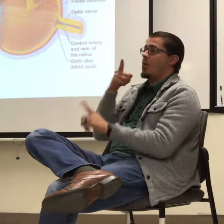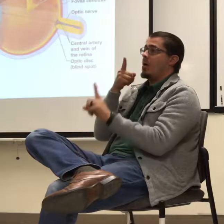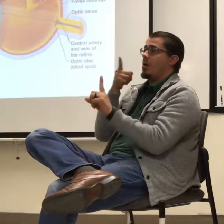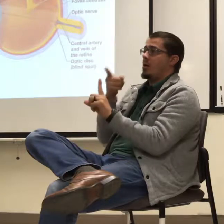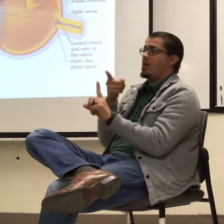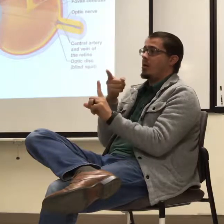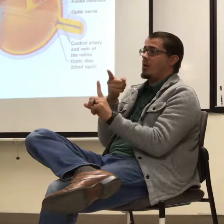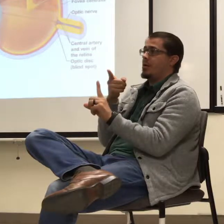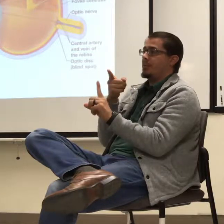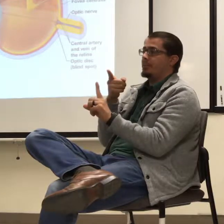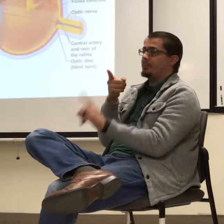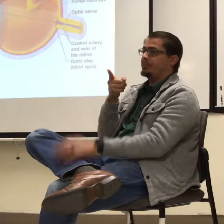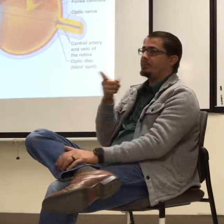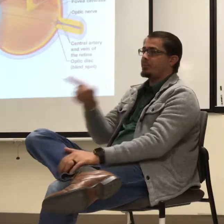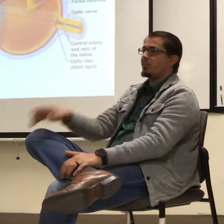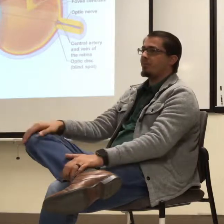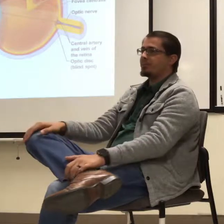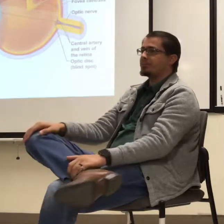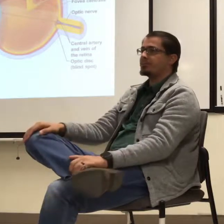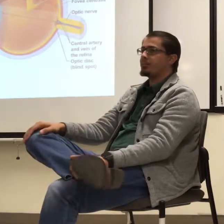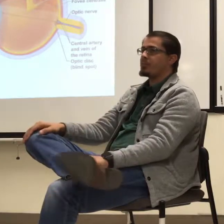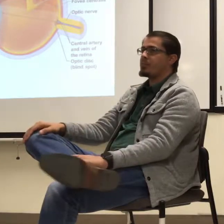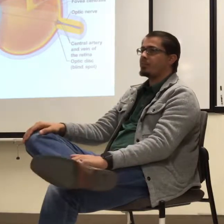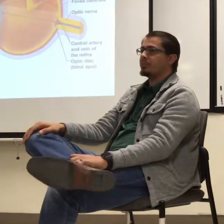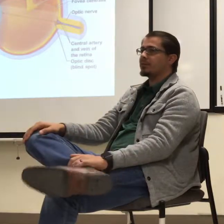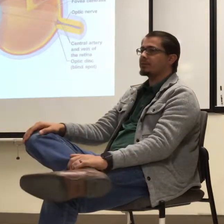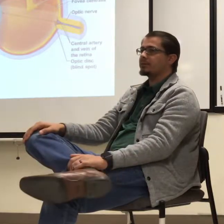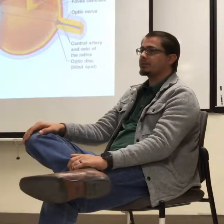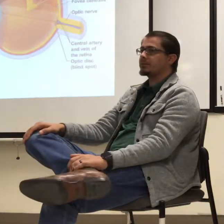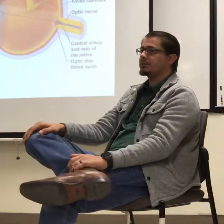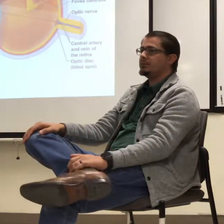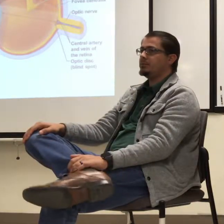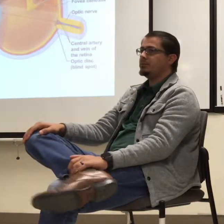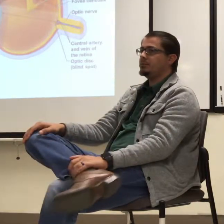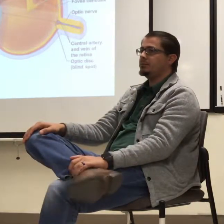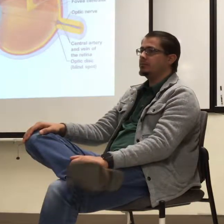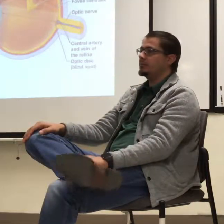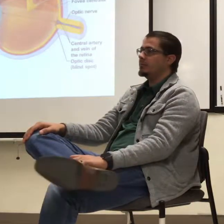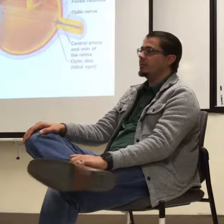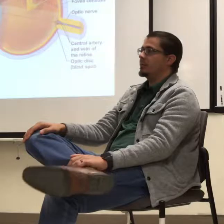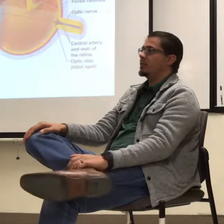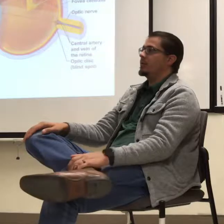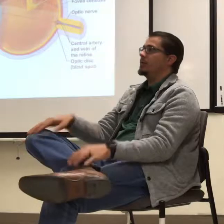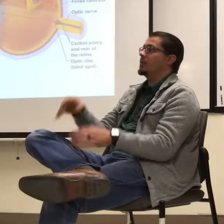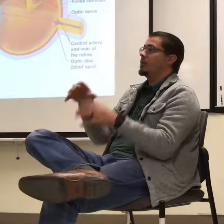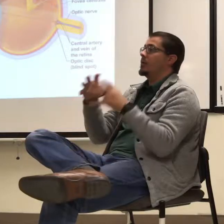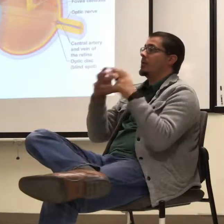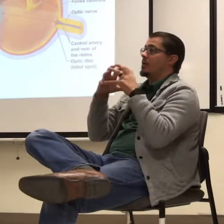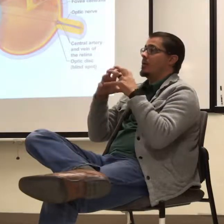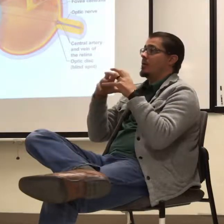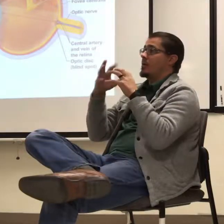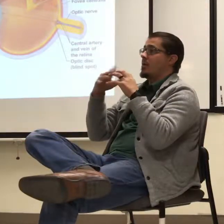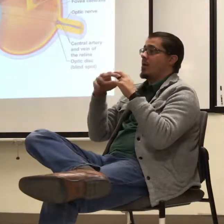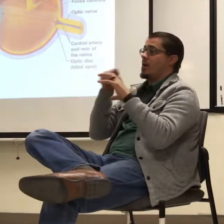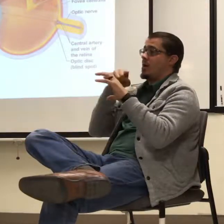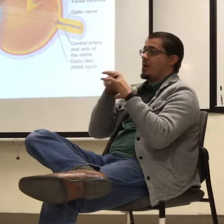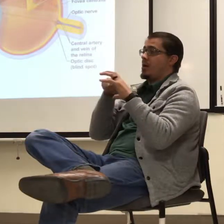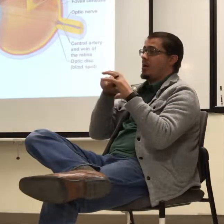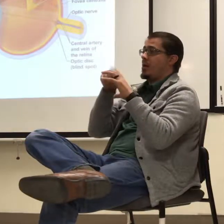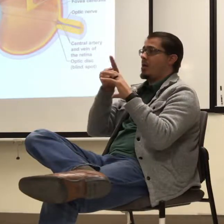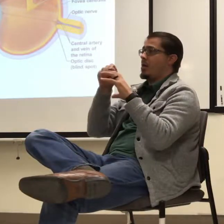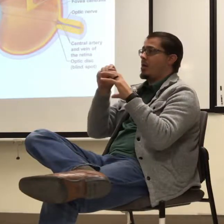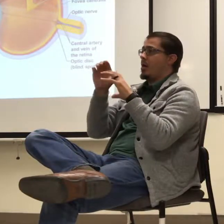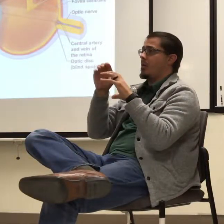where the blood vessels come in, where the optic nerve kind